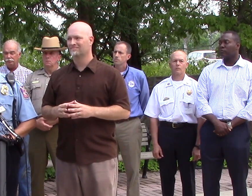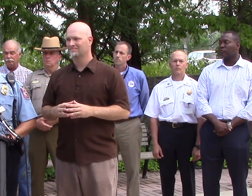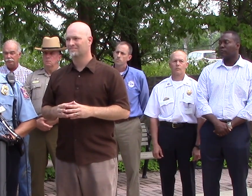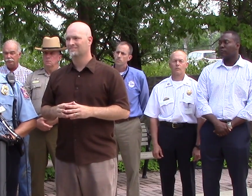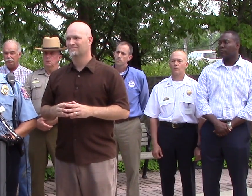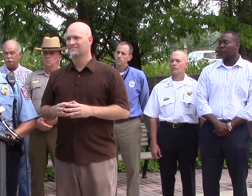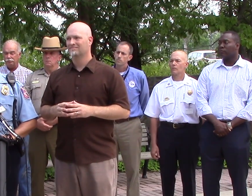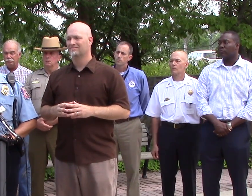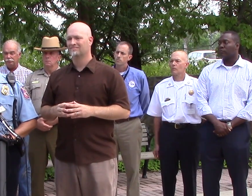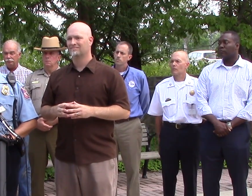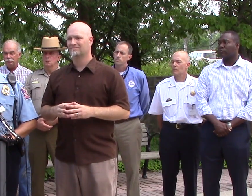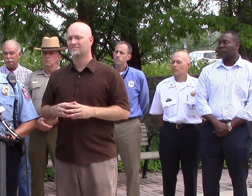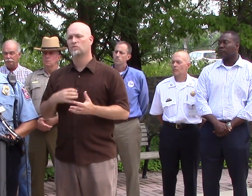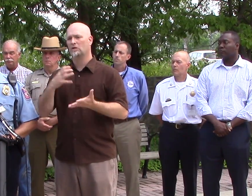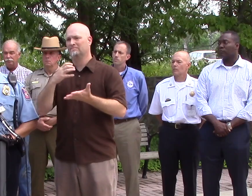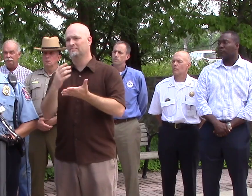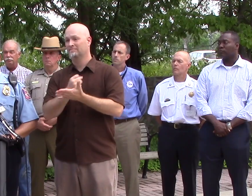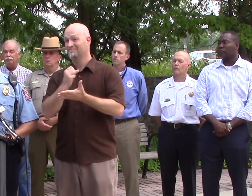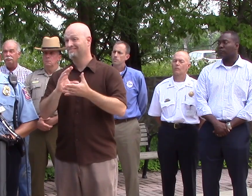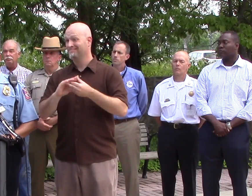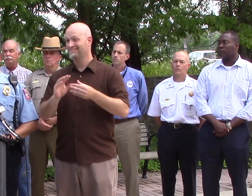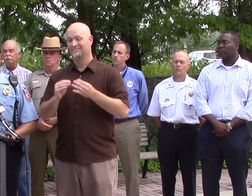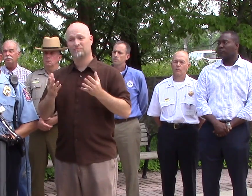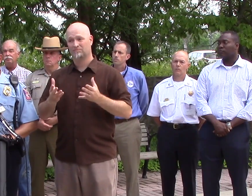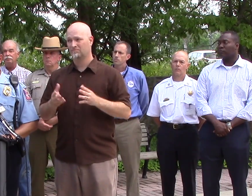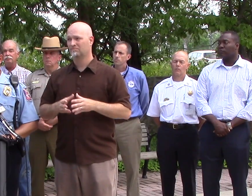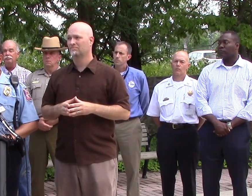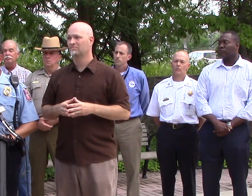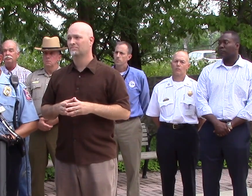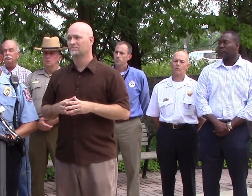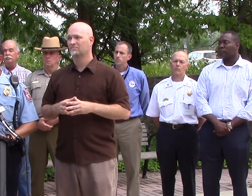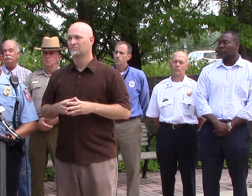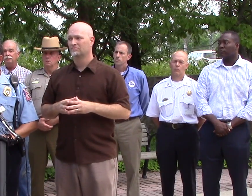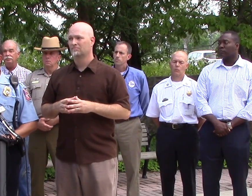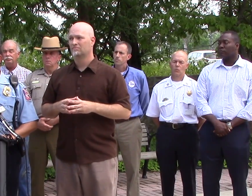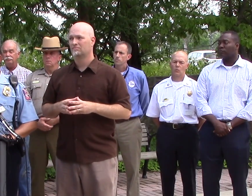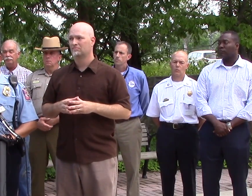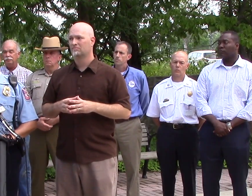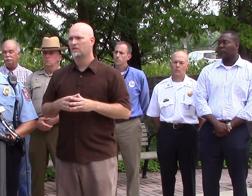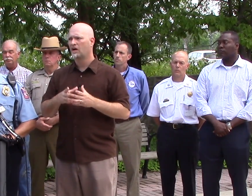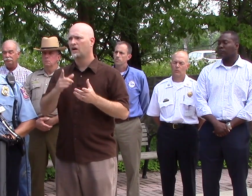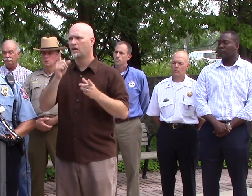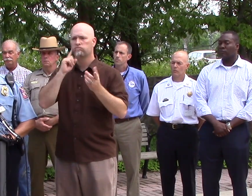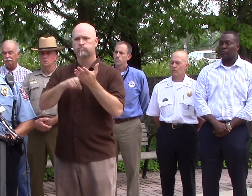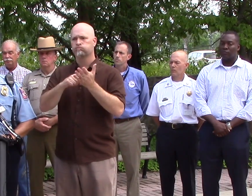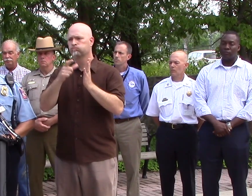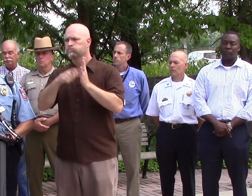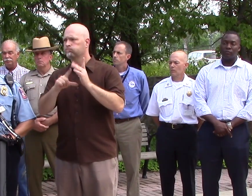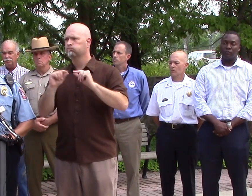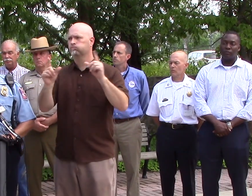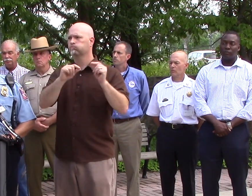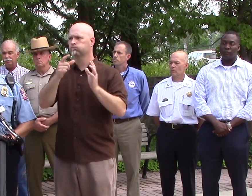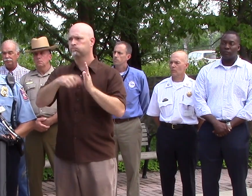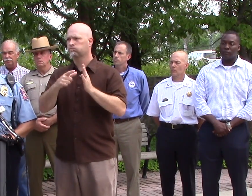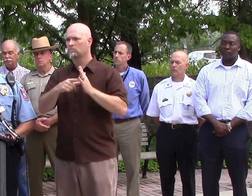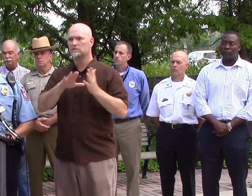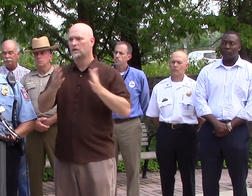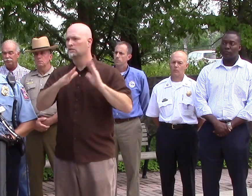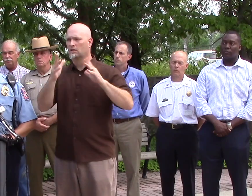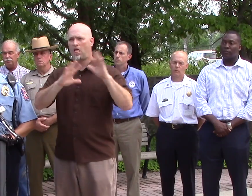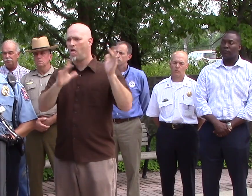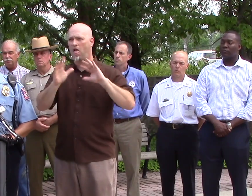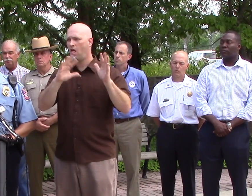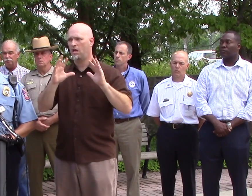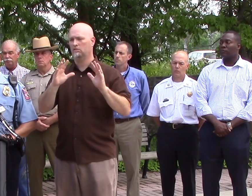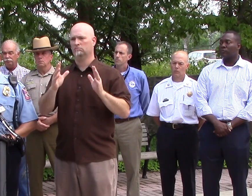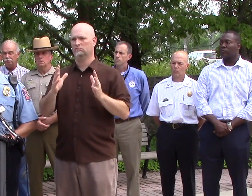address some information that has been reported in the media regarding fatalities and also the number of missing individuals.